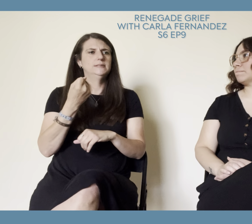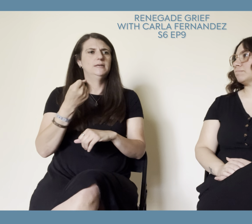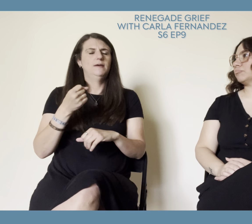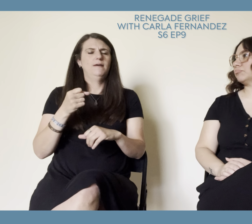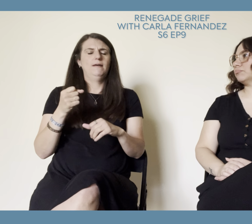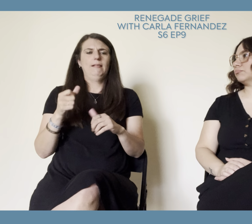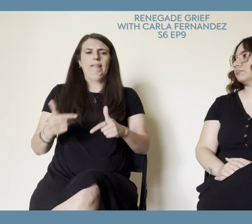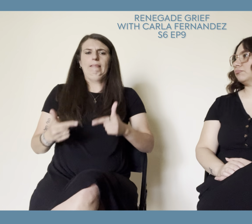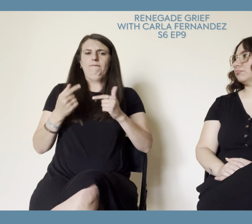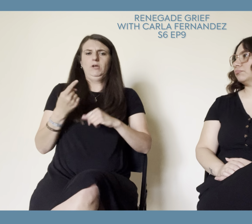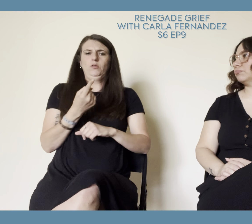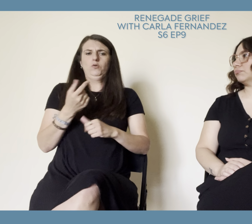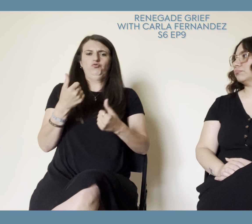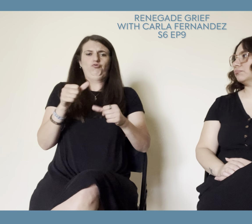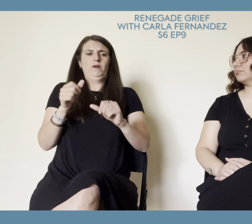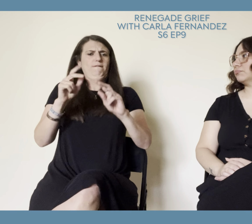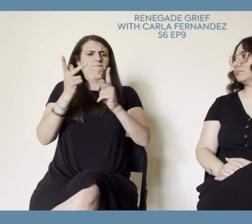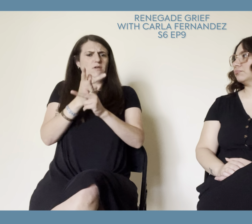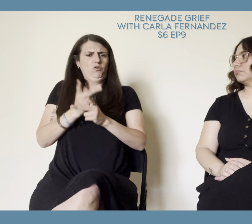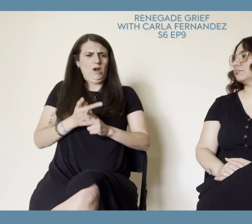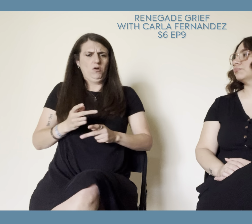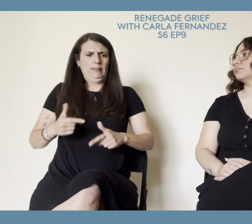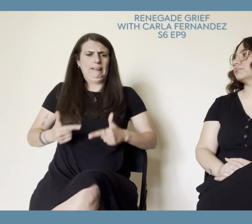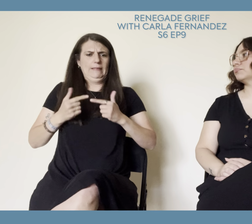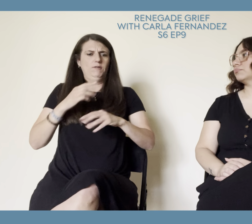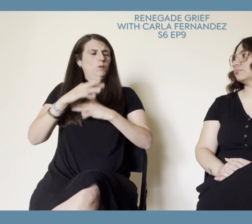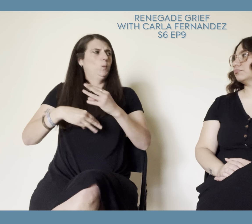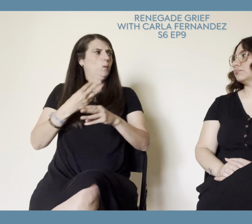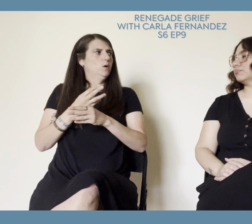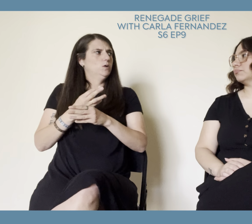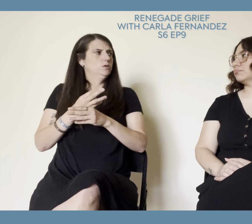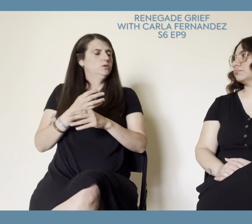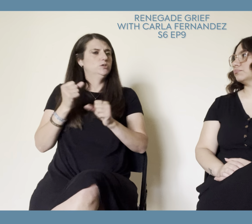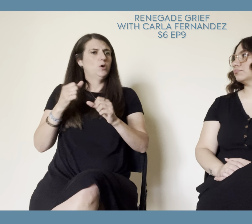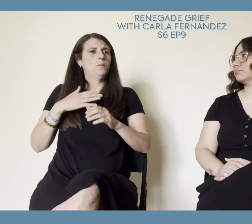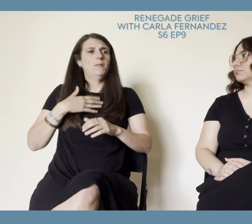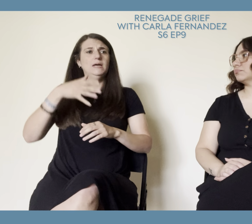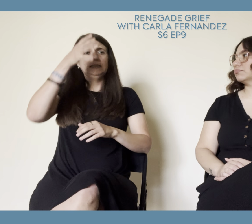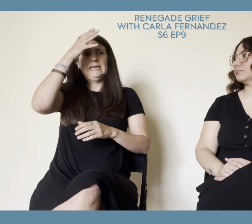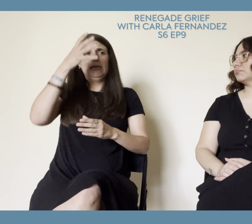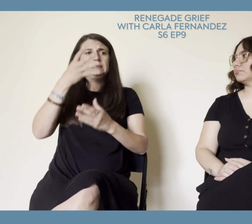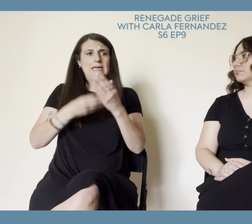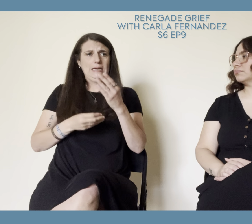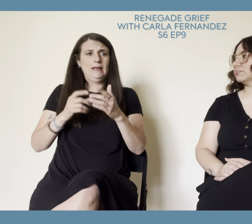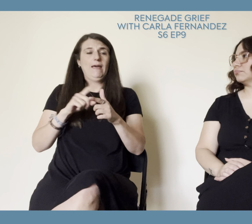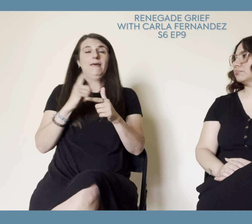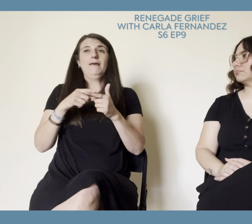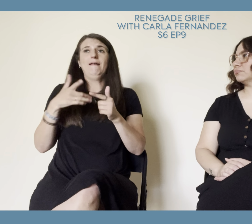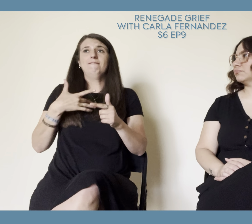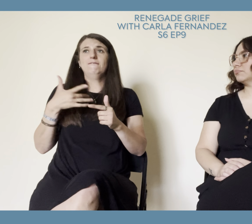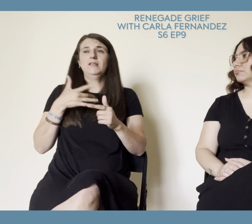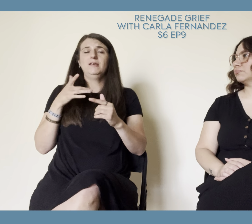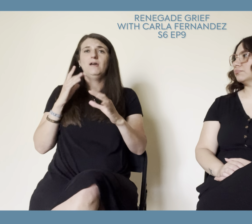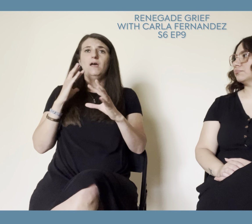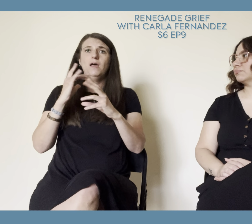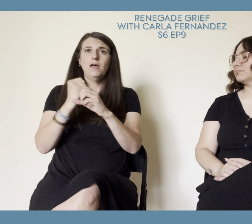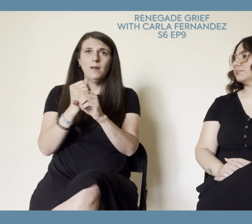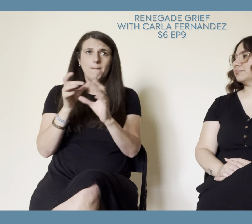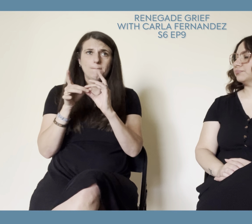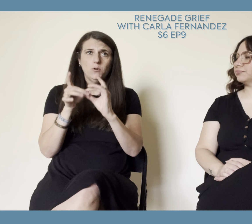move through the world. So I think in my dad dying and then in feeling this like magnetic pull to other people who got that